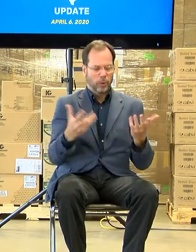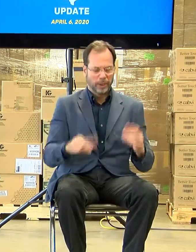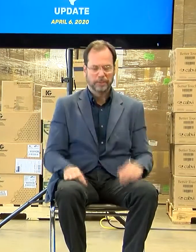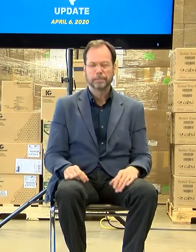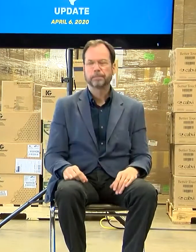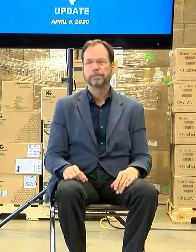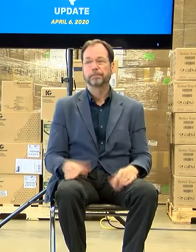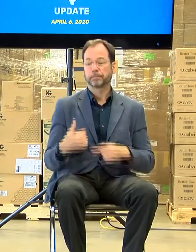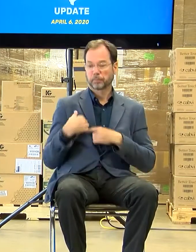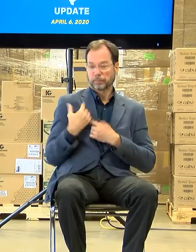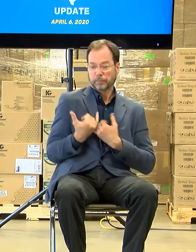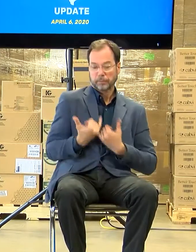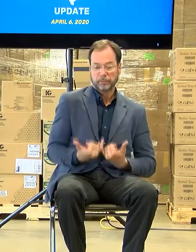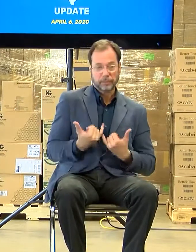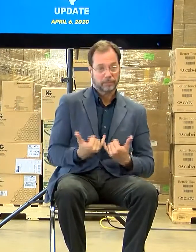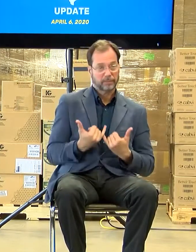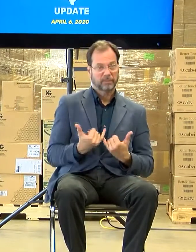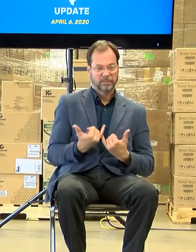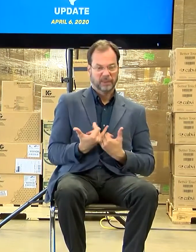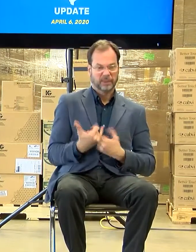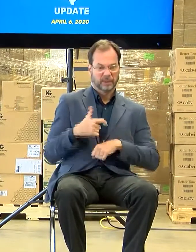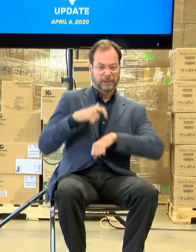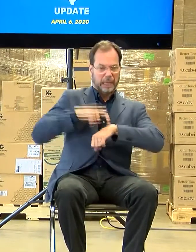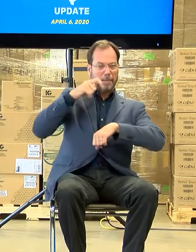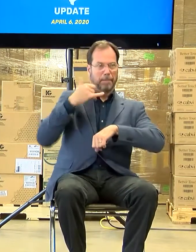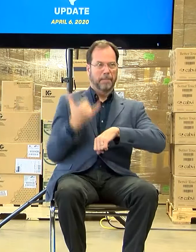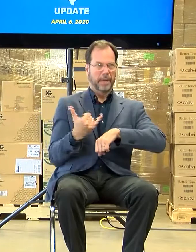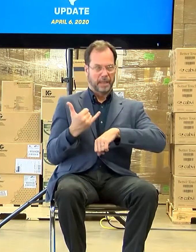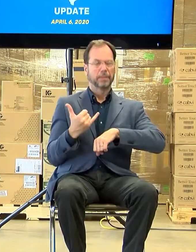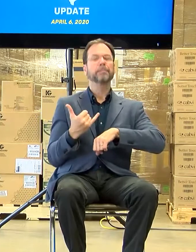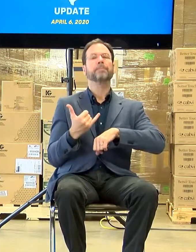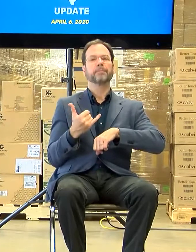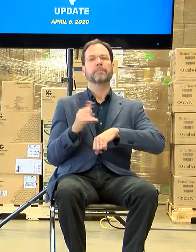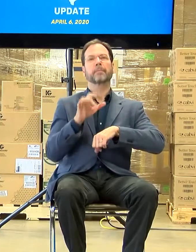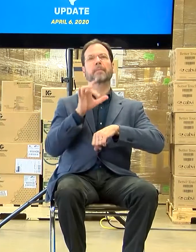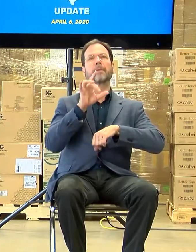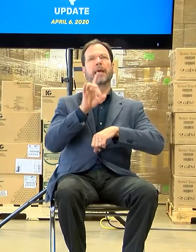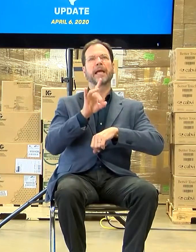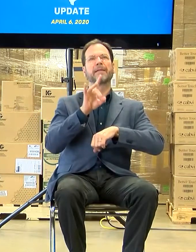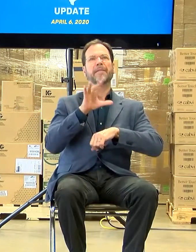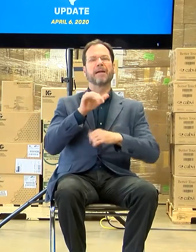As of today, as of this hour, there have been